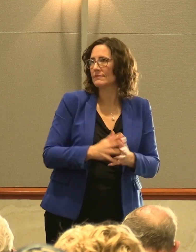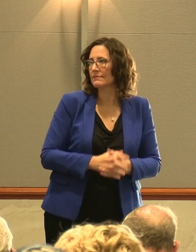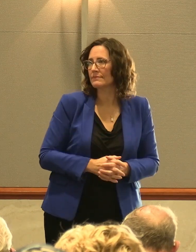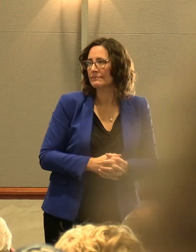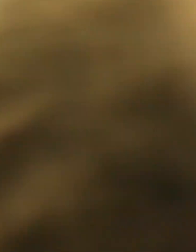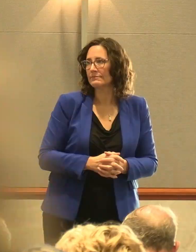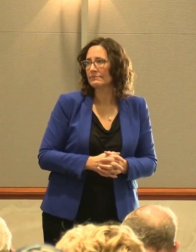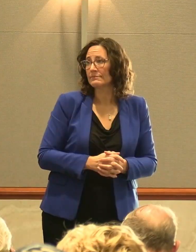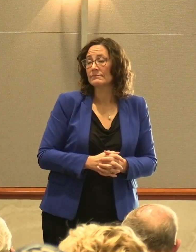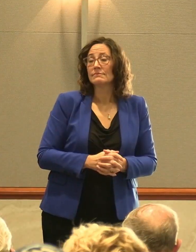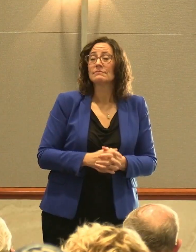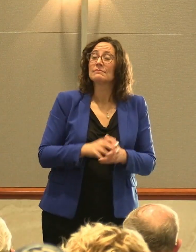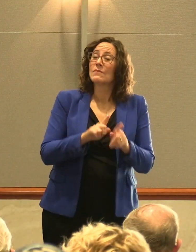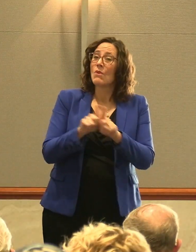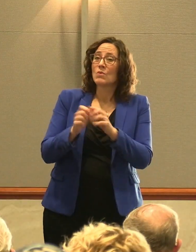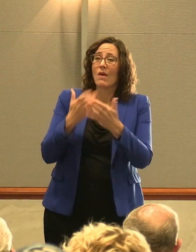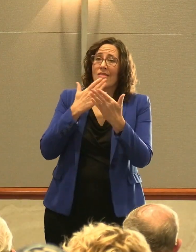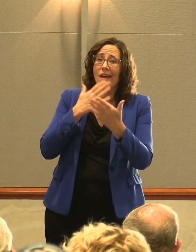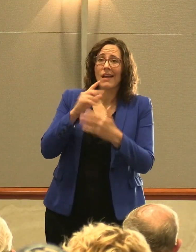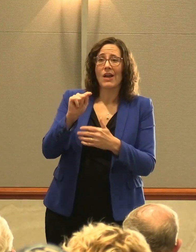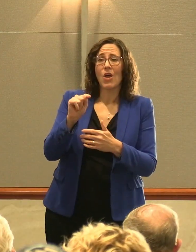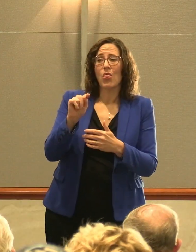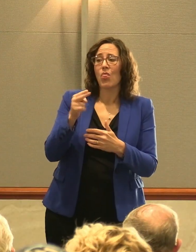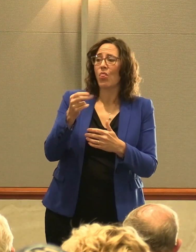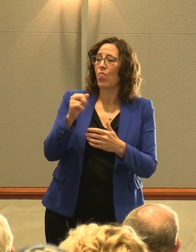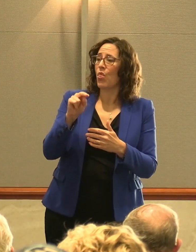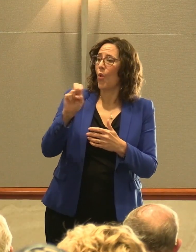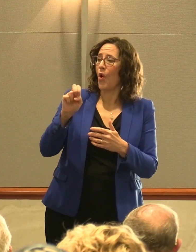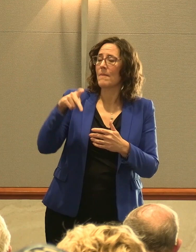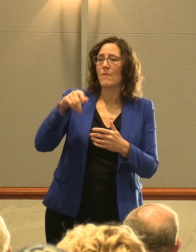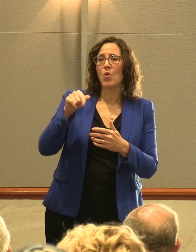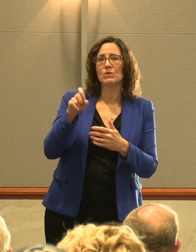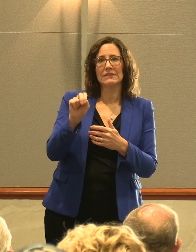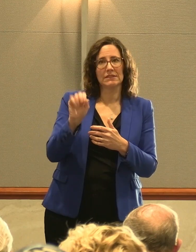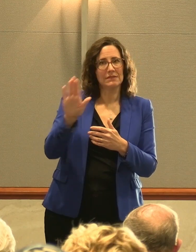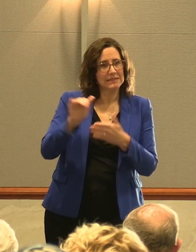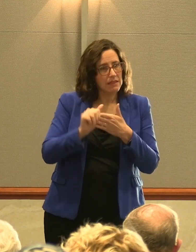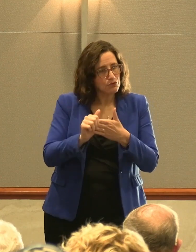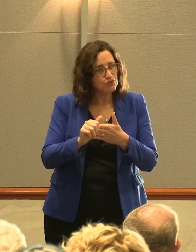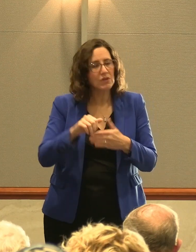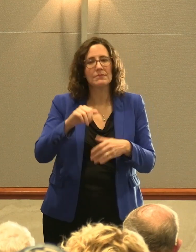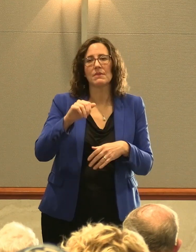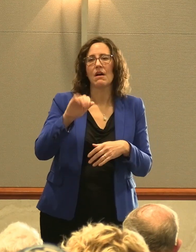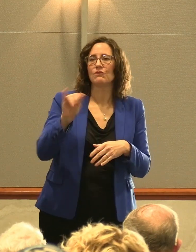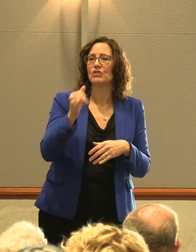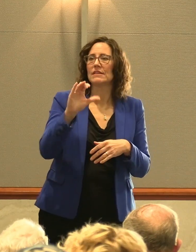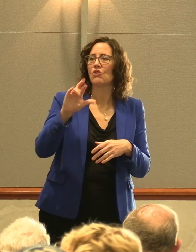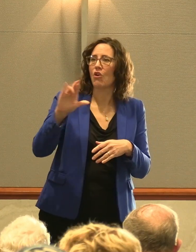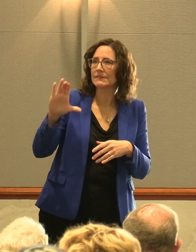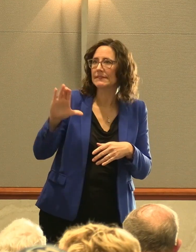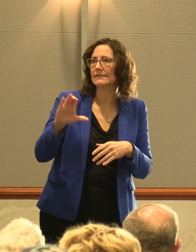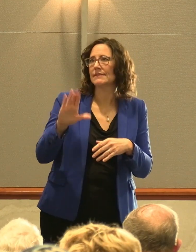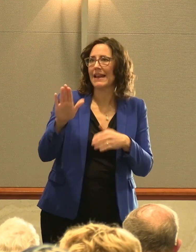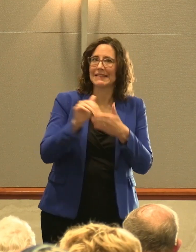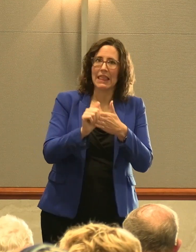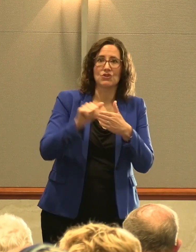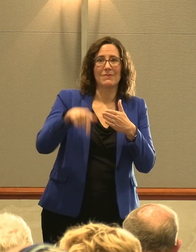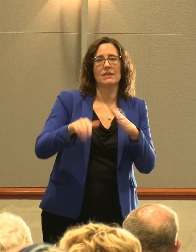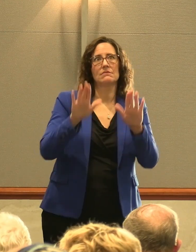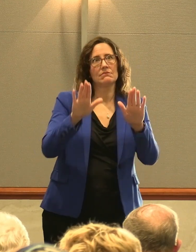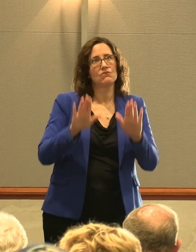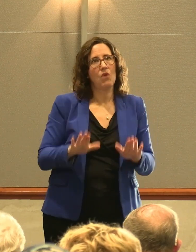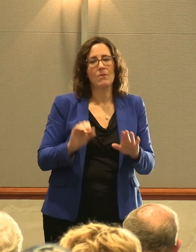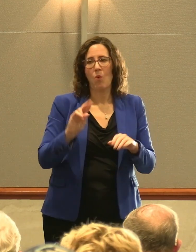do. I also want to thank Thorne Posen for his leadership of JCRC and the work that he has done in his leadership of this